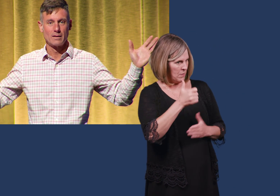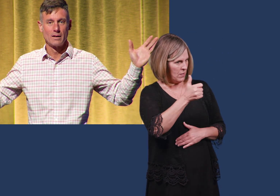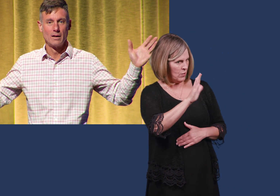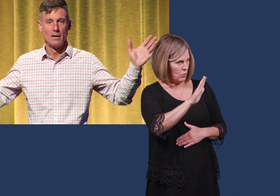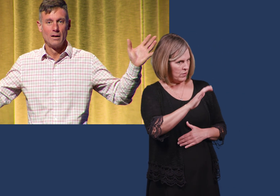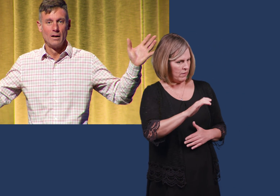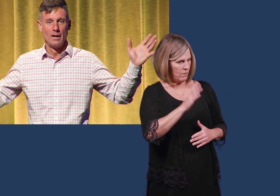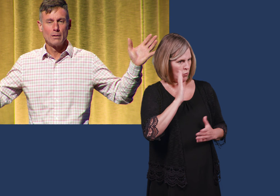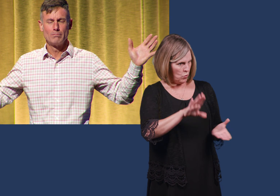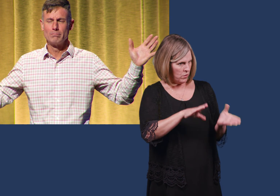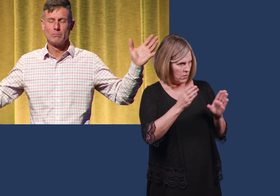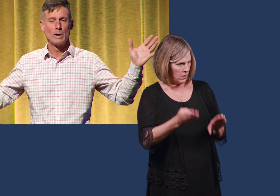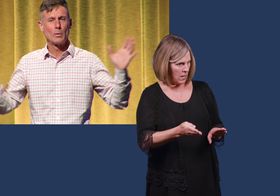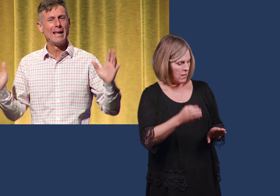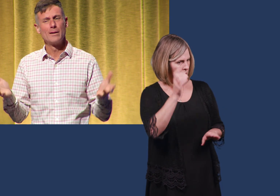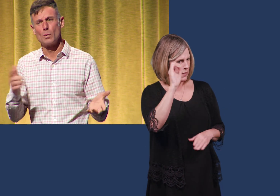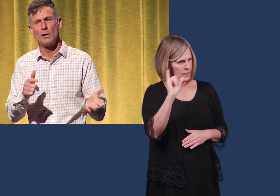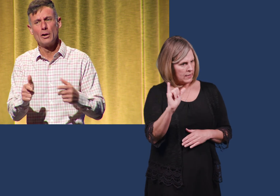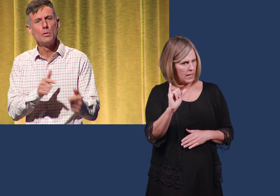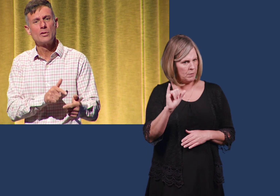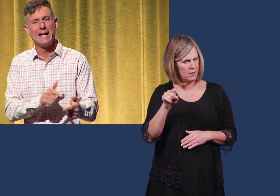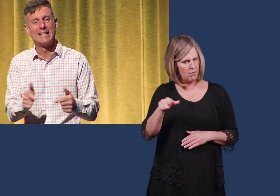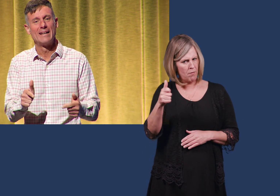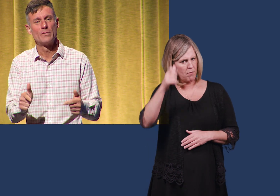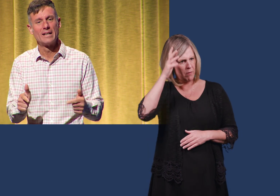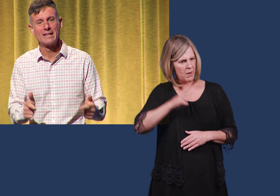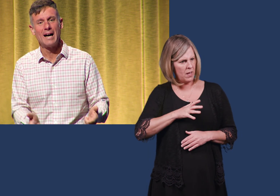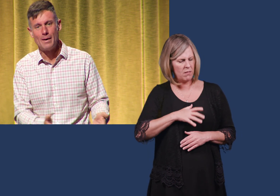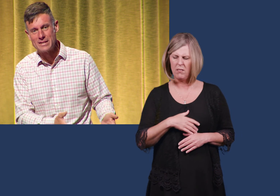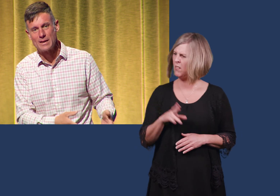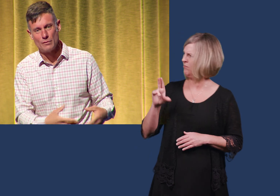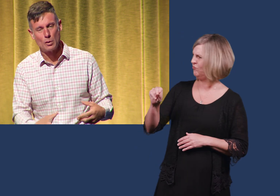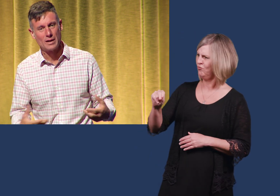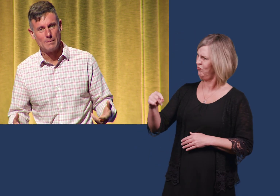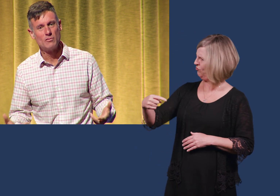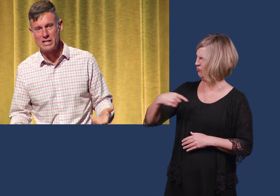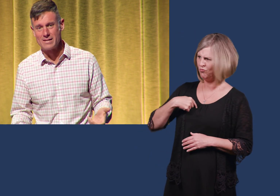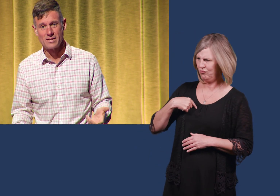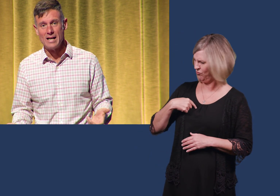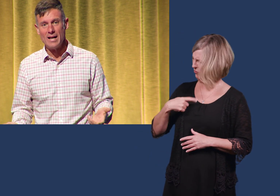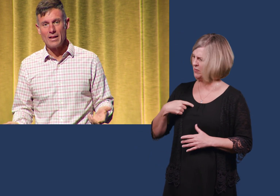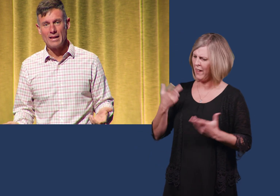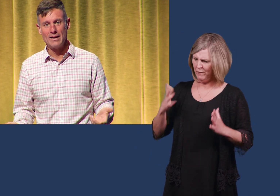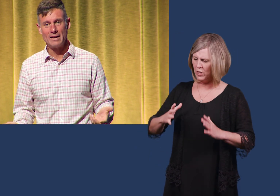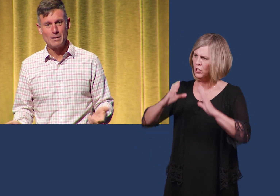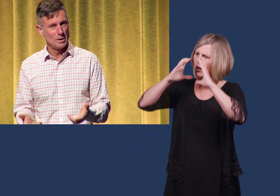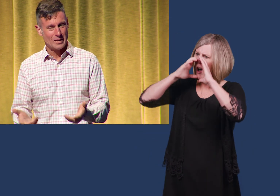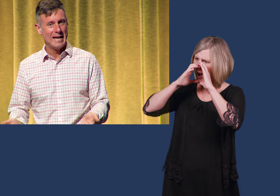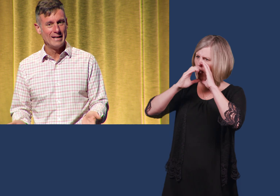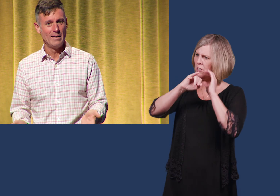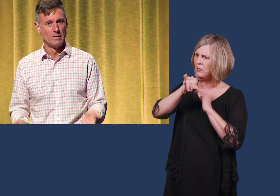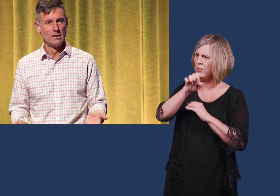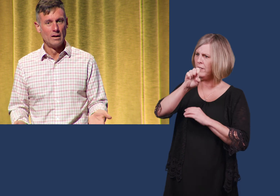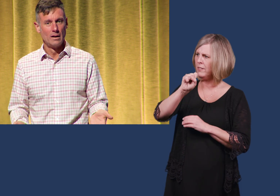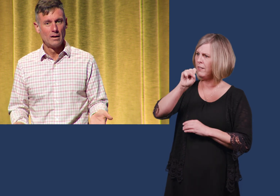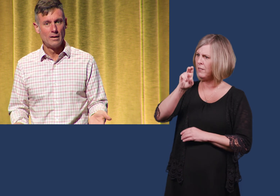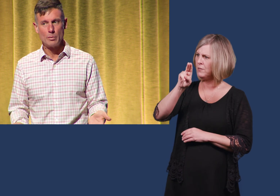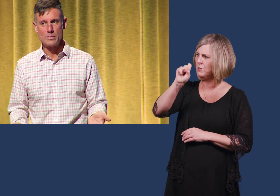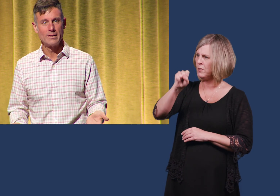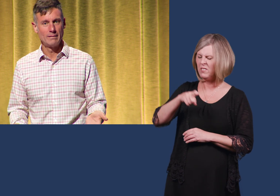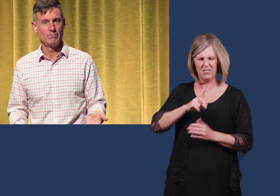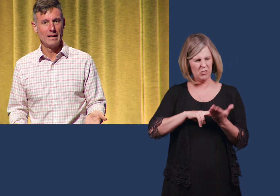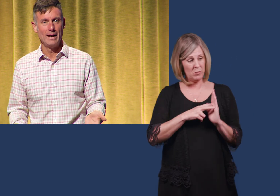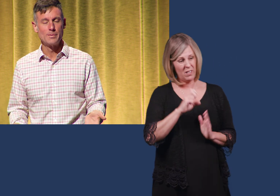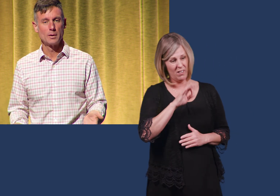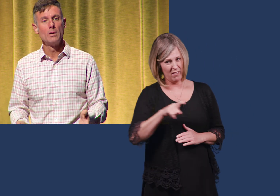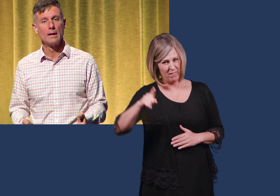"Jesus." Rick Riley goes, well, are you saying then if Derek Thomas had invoked the name of Jesus that he'd be okay now? And Bruce